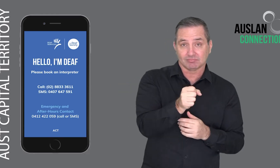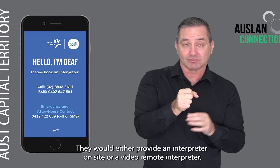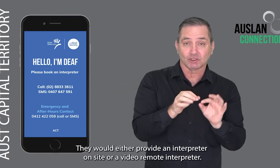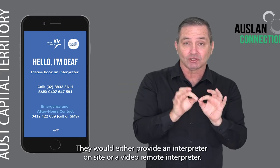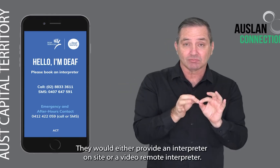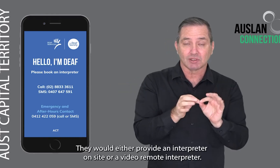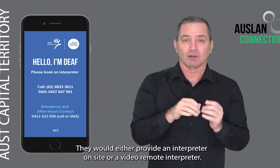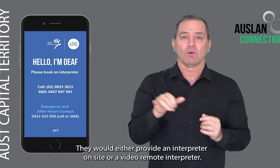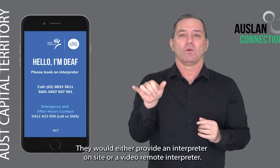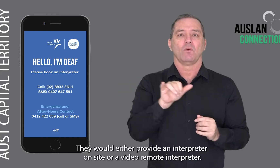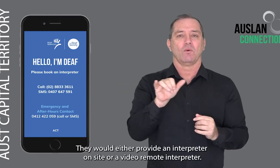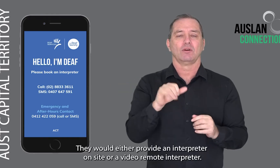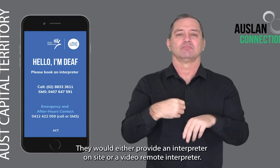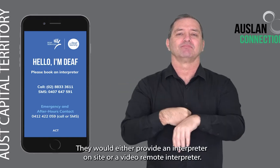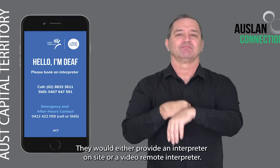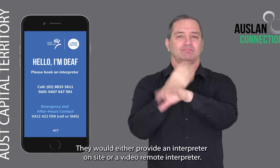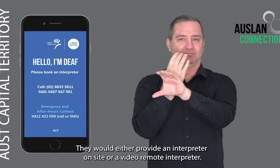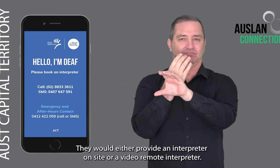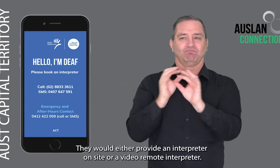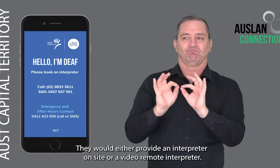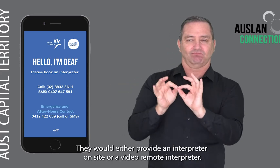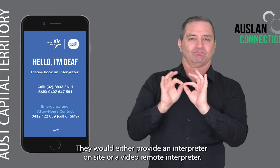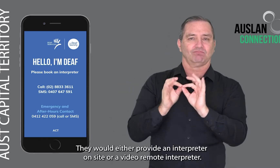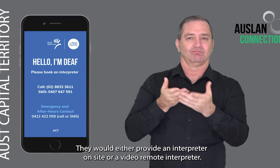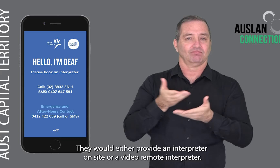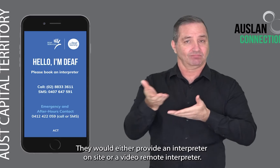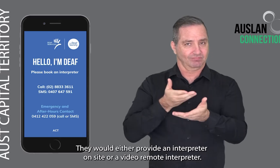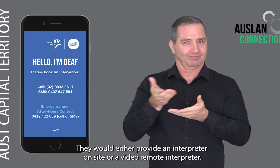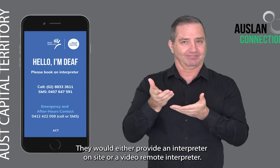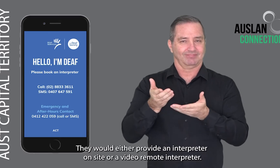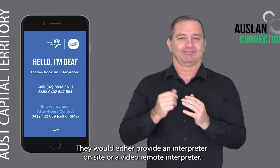They would either provide an interpreter on site or a video remote interpreter.